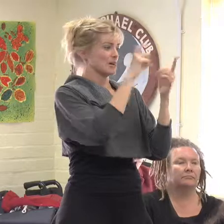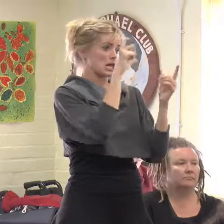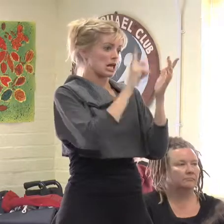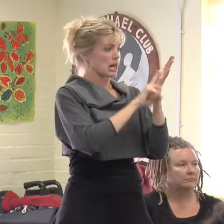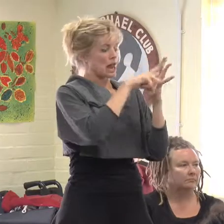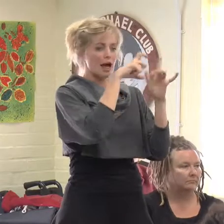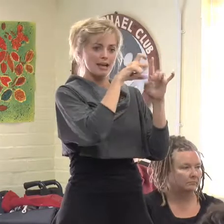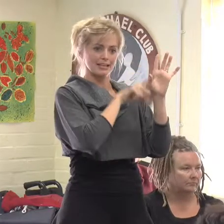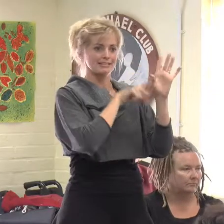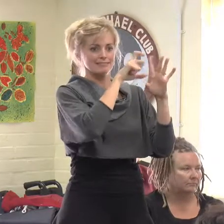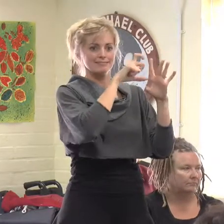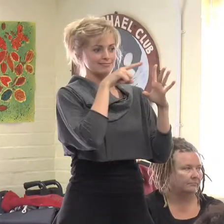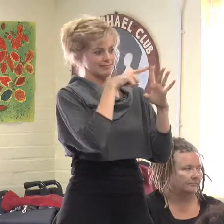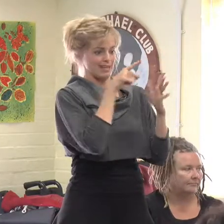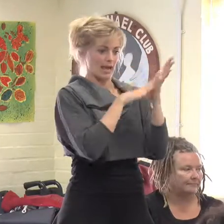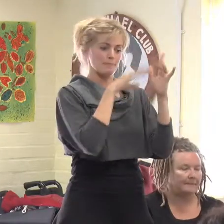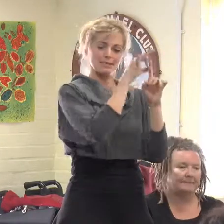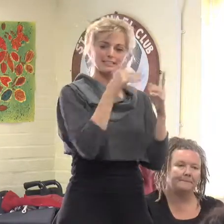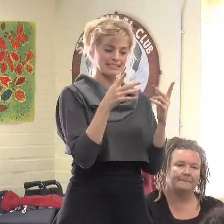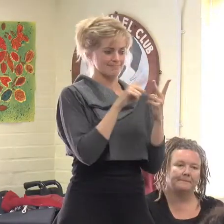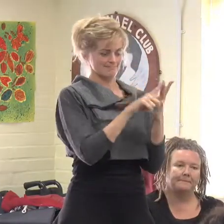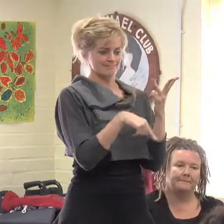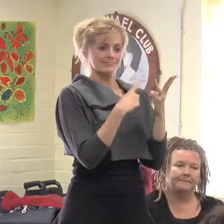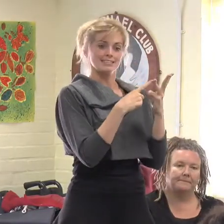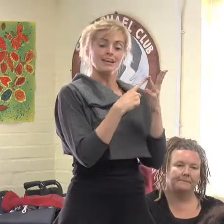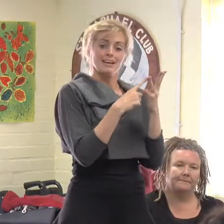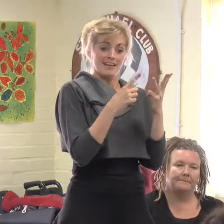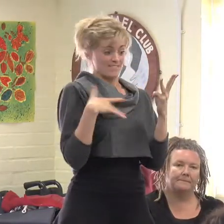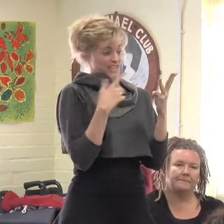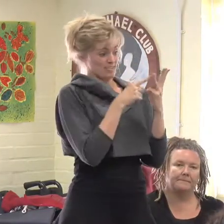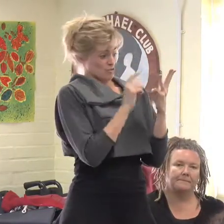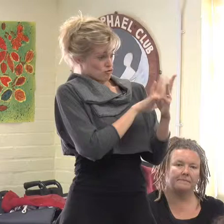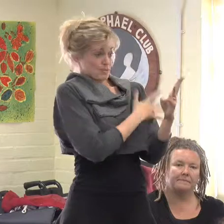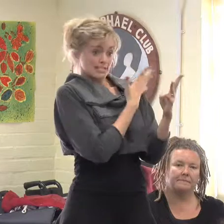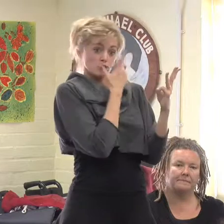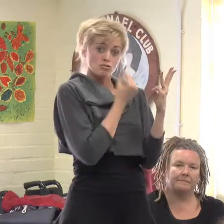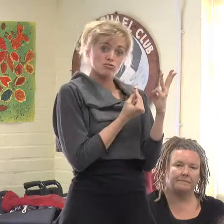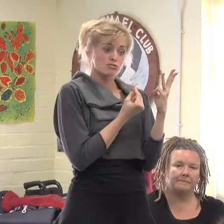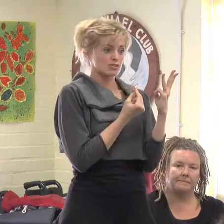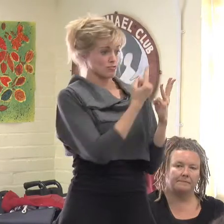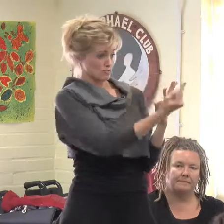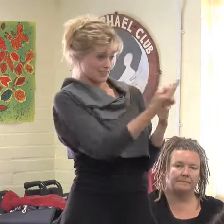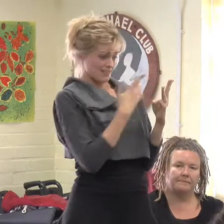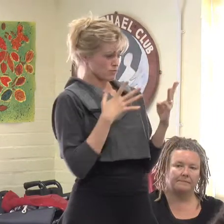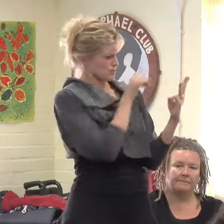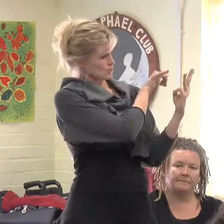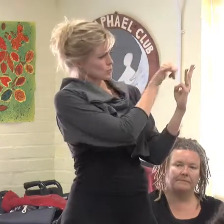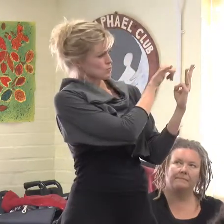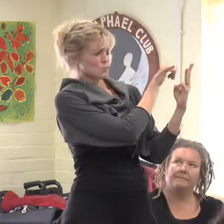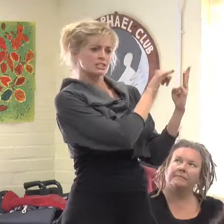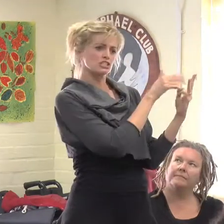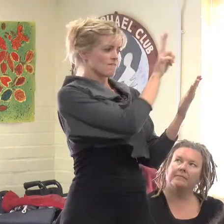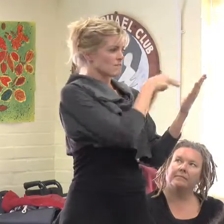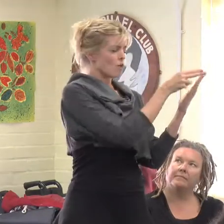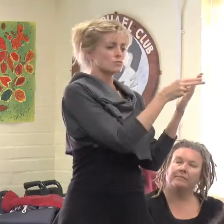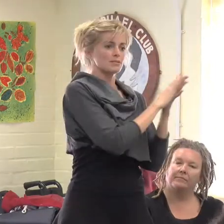Green MPs. So I'd encourage you to think this afternoon about voting for any of those three parties. I'll leave you to make up your own mind about which of those three you'll vote